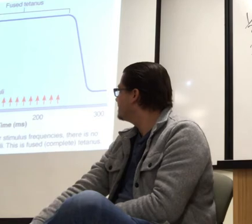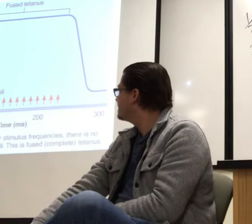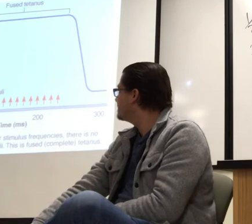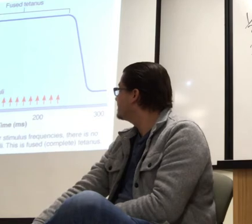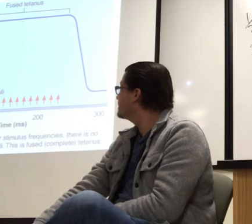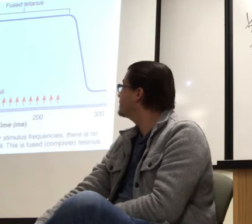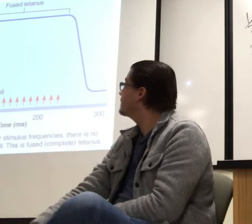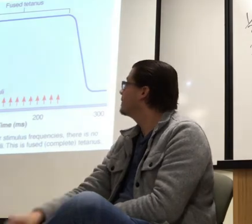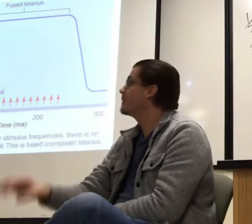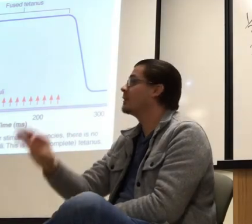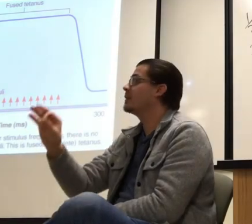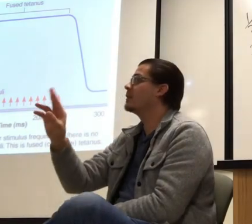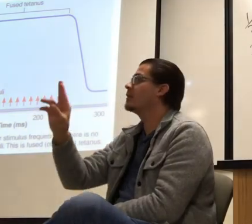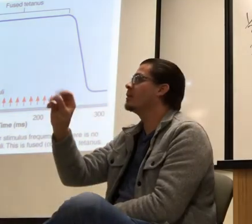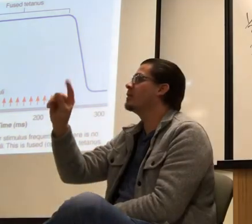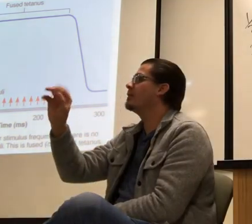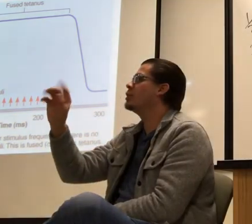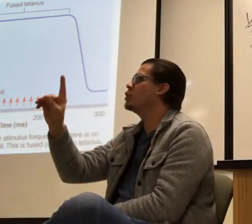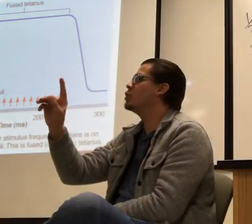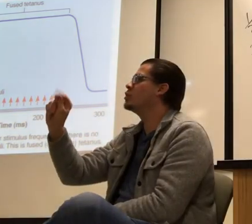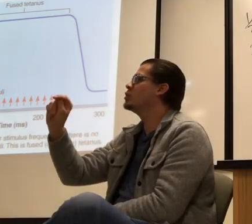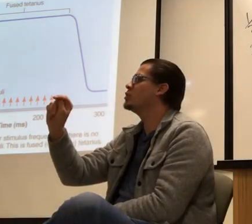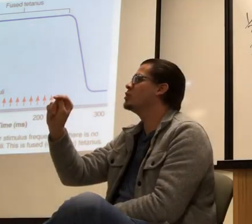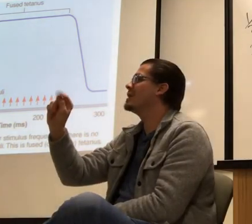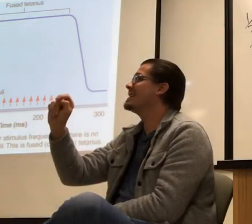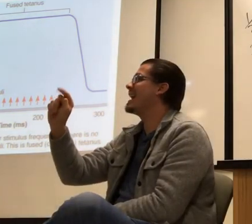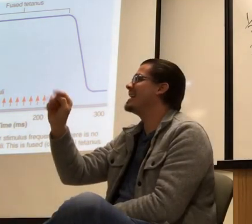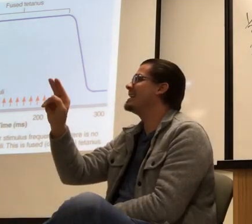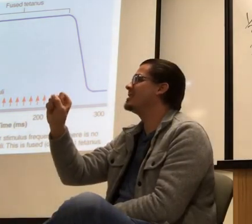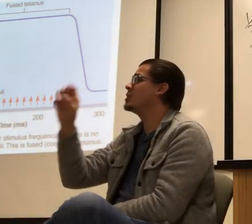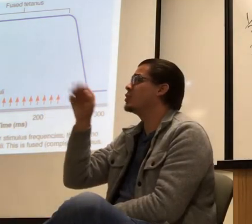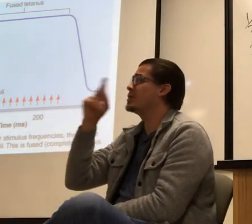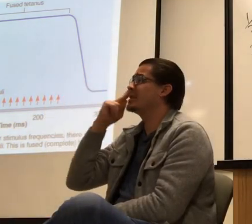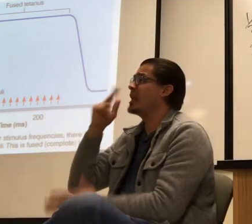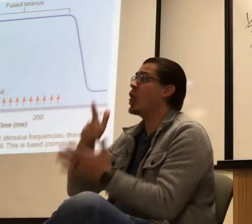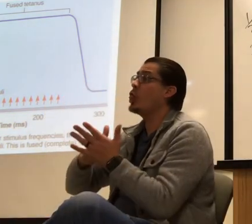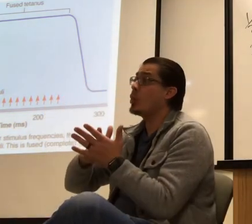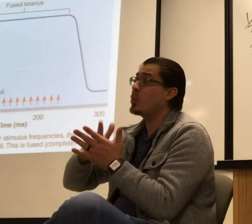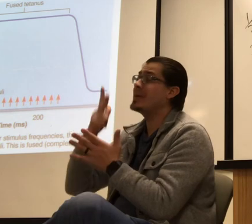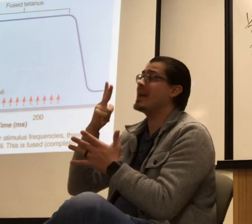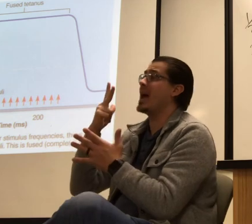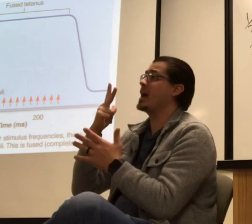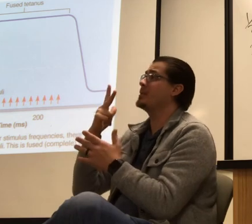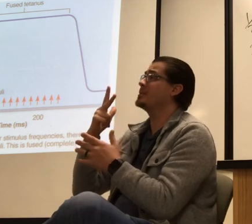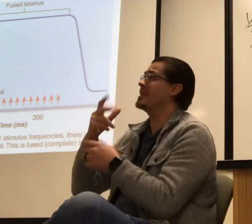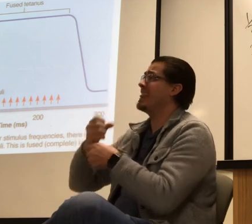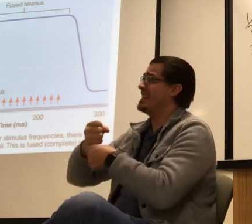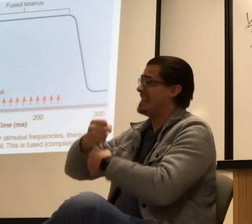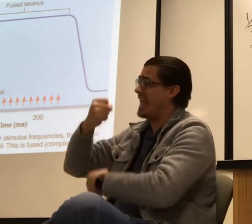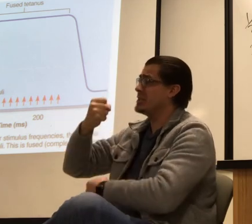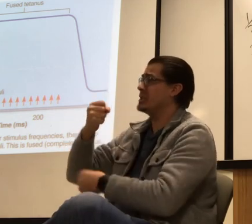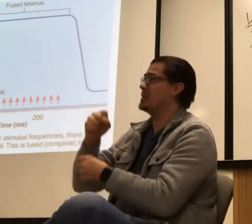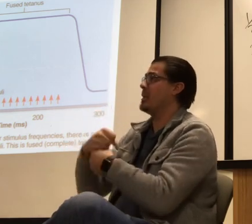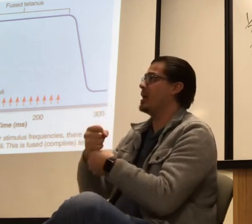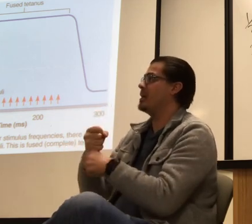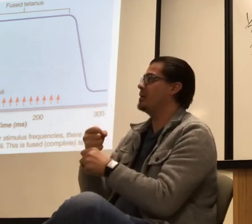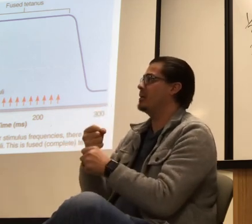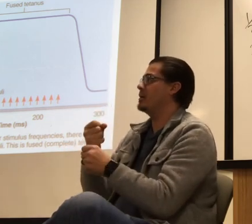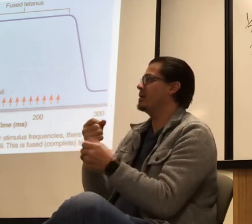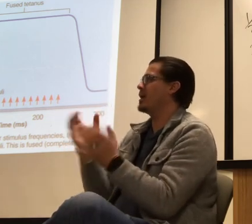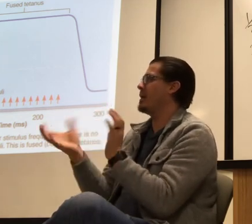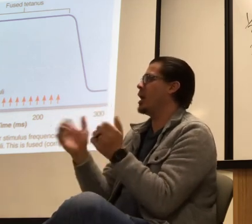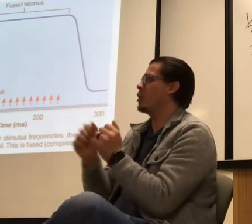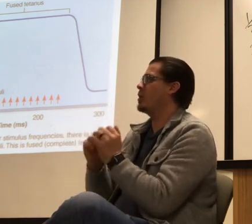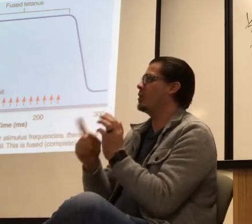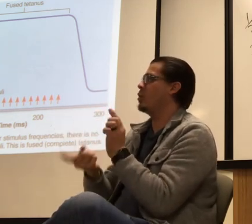In fused tetanus, you usually see three times the strength, three times the tension generated, as opposed to a single